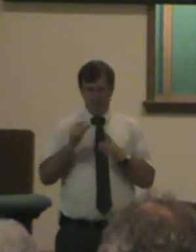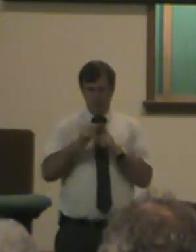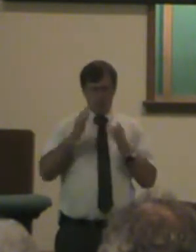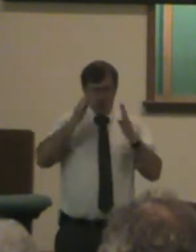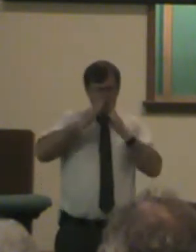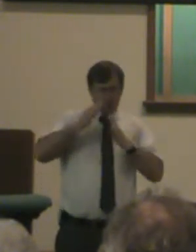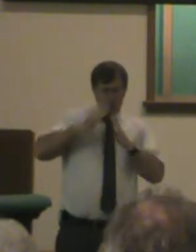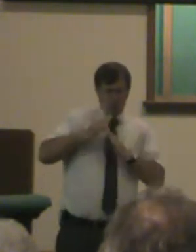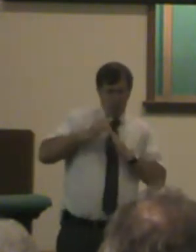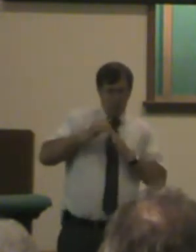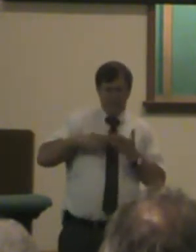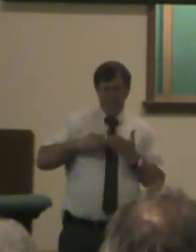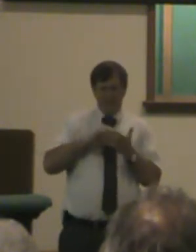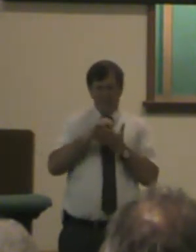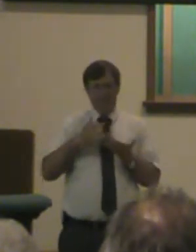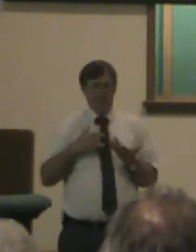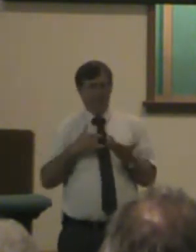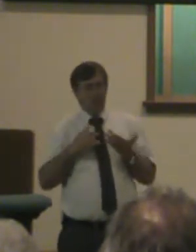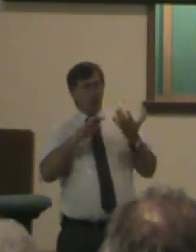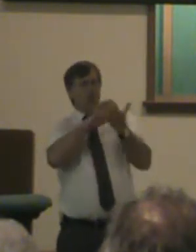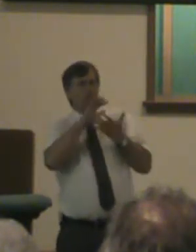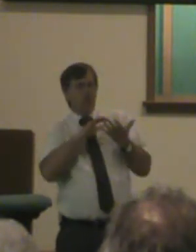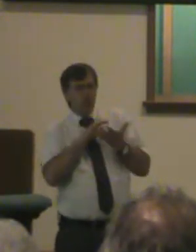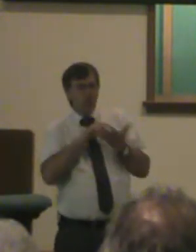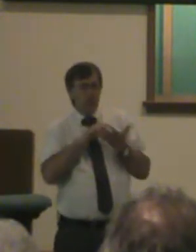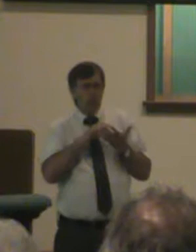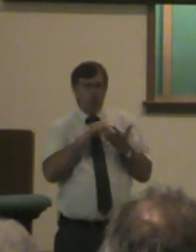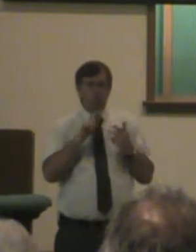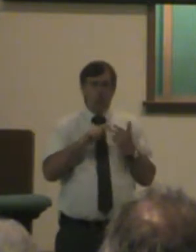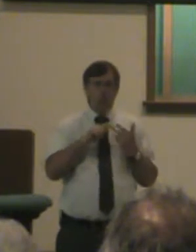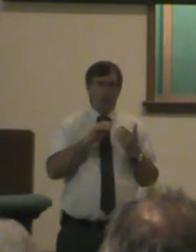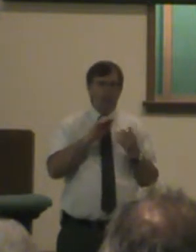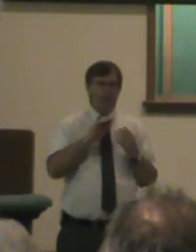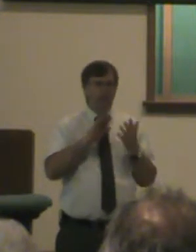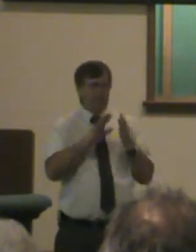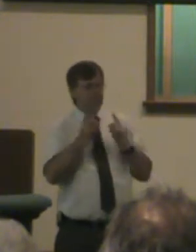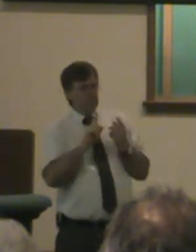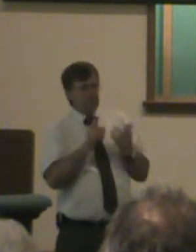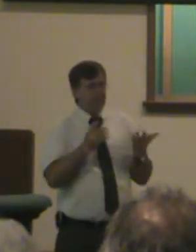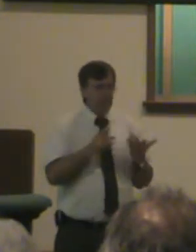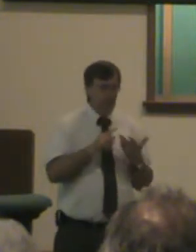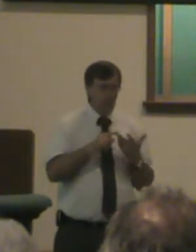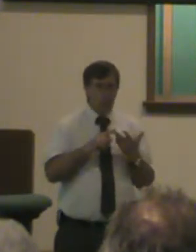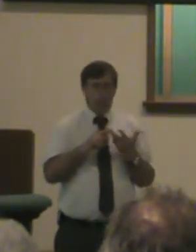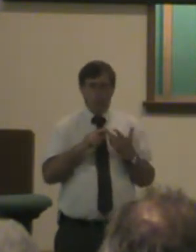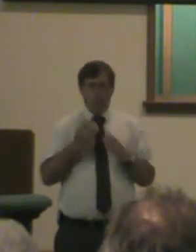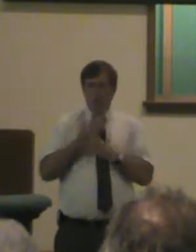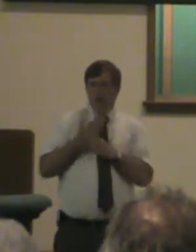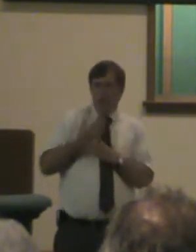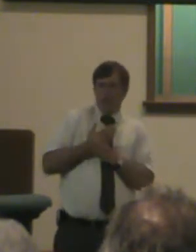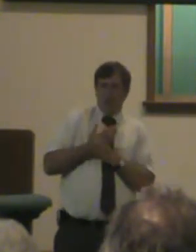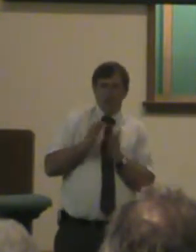idea of being confused or disoriented or agitated. Jesus is